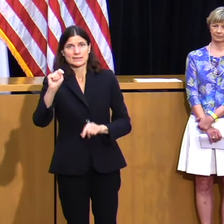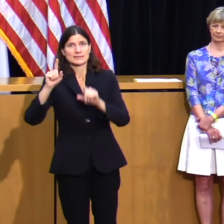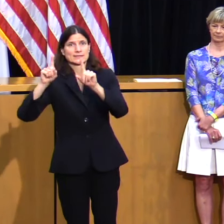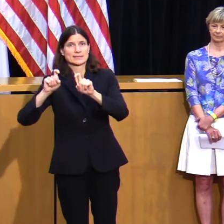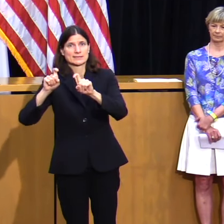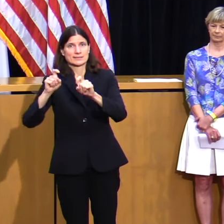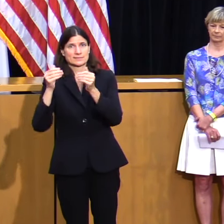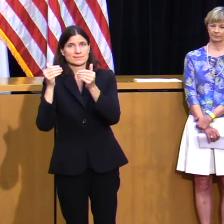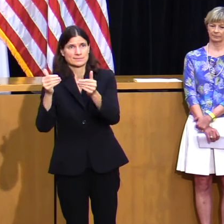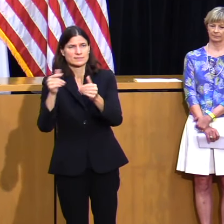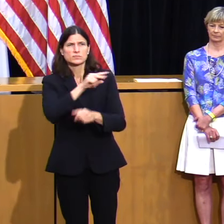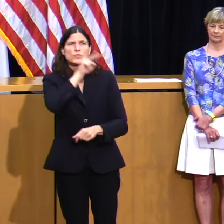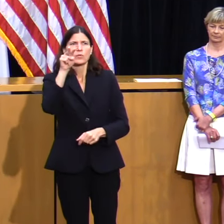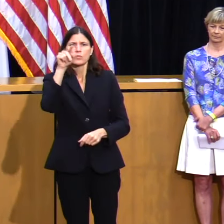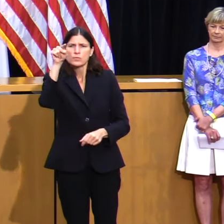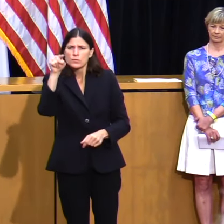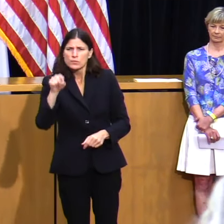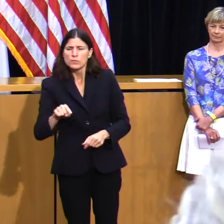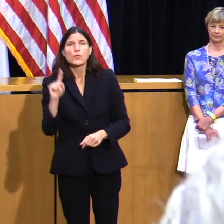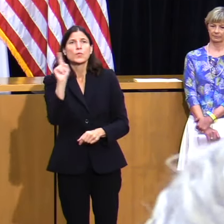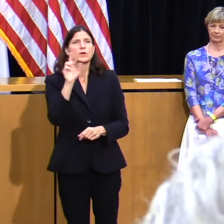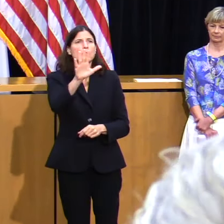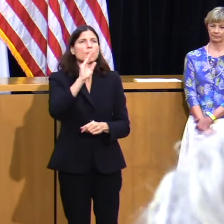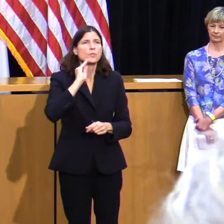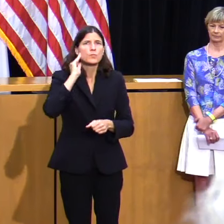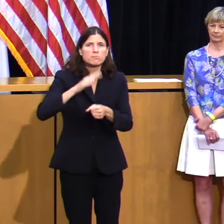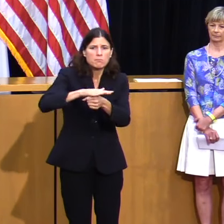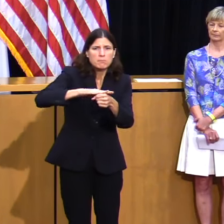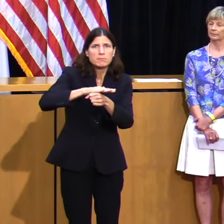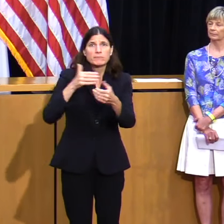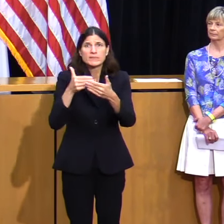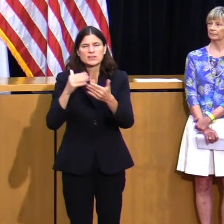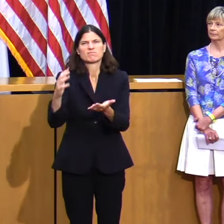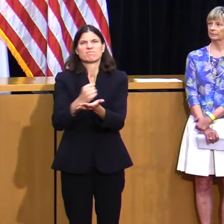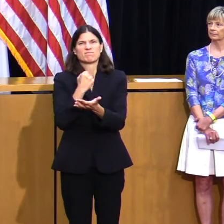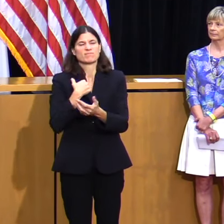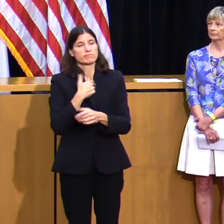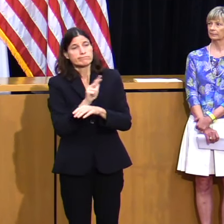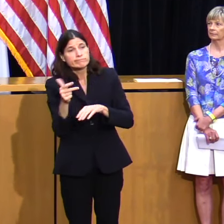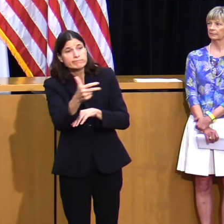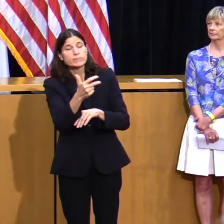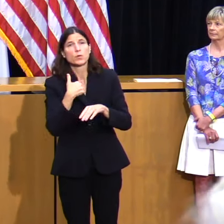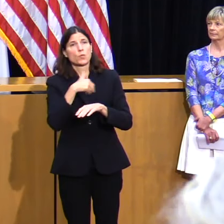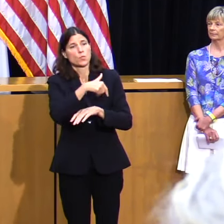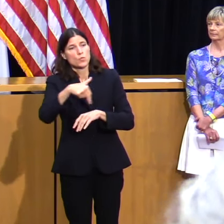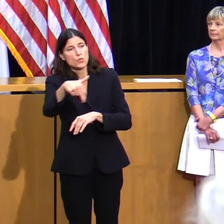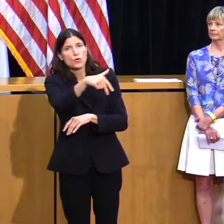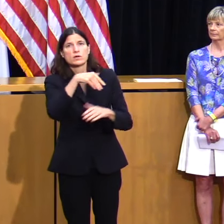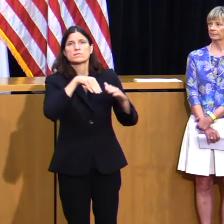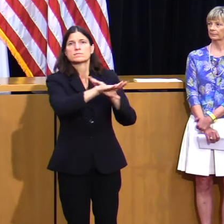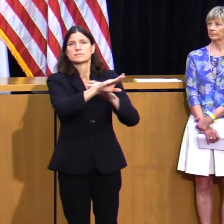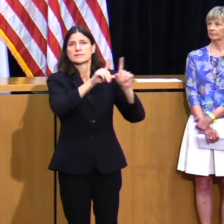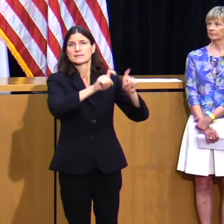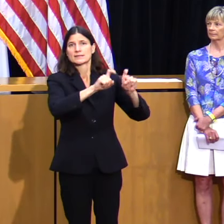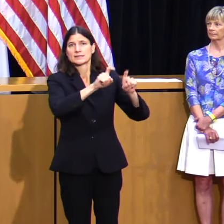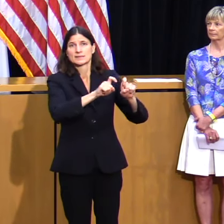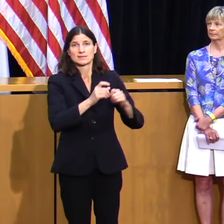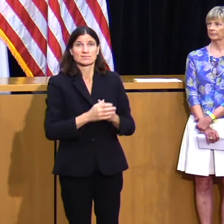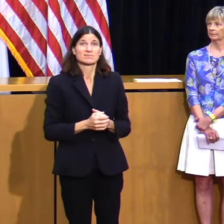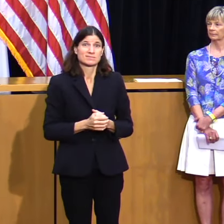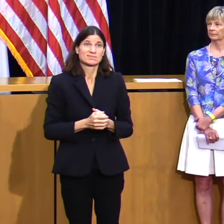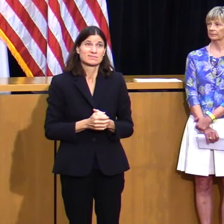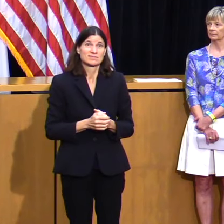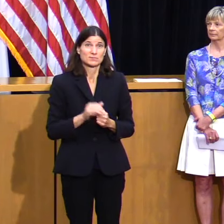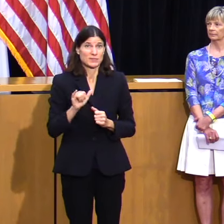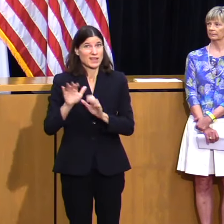when kids return to the classroom in the fall. And as with everything that's COVID related, there is no silver bullet. We